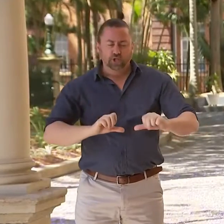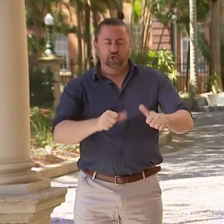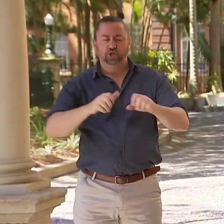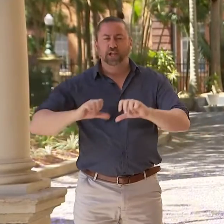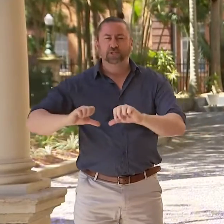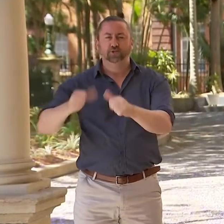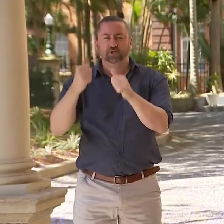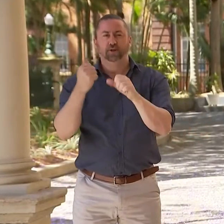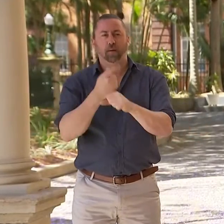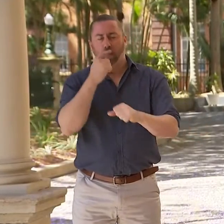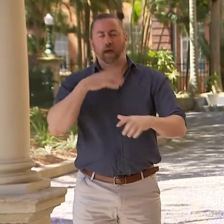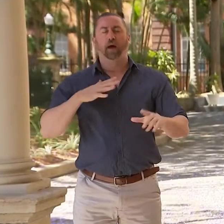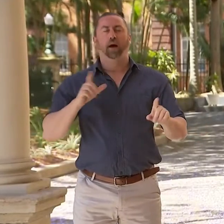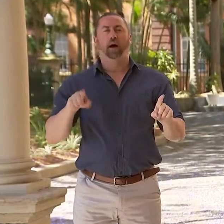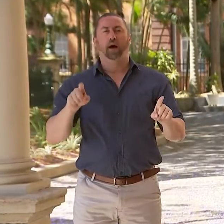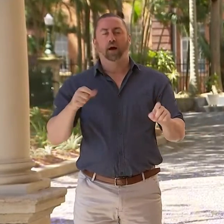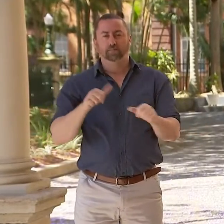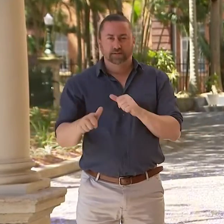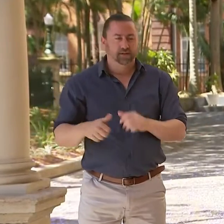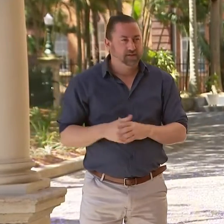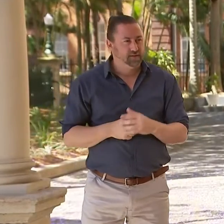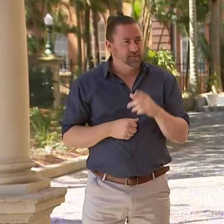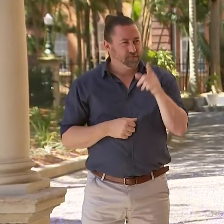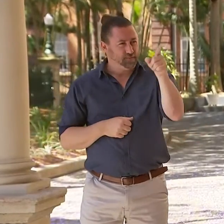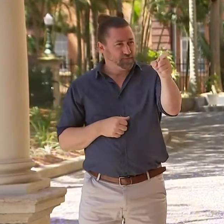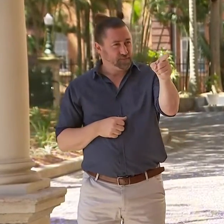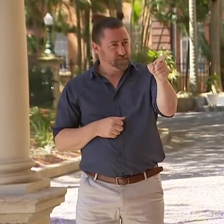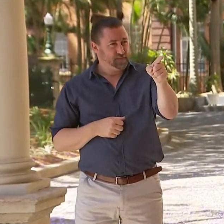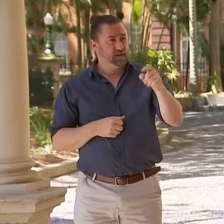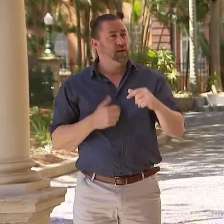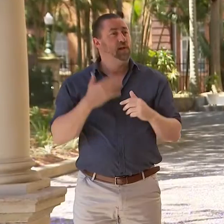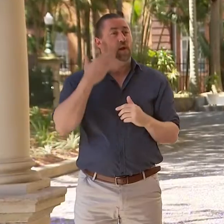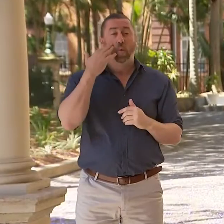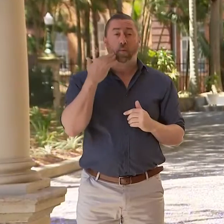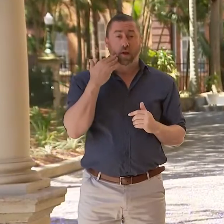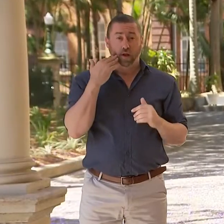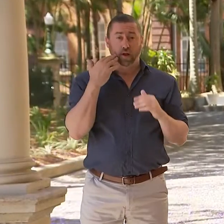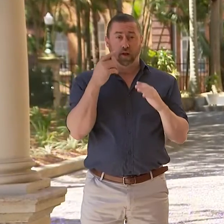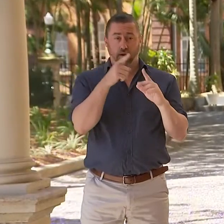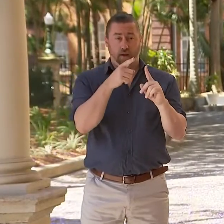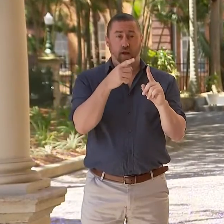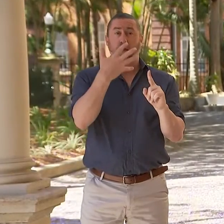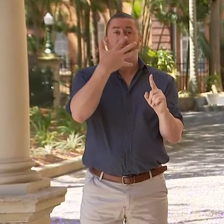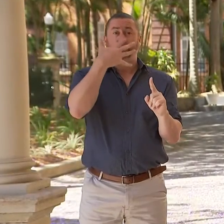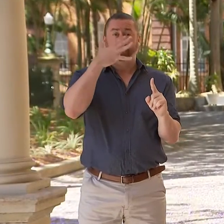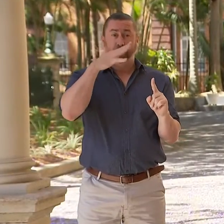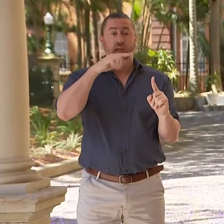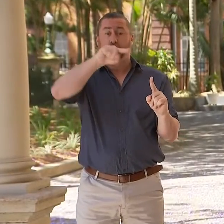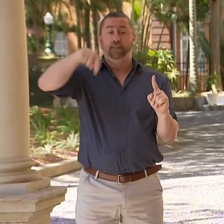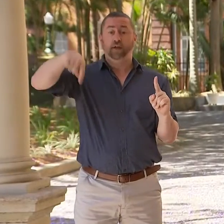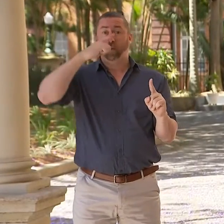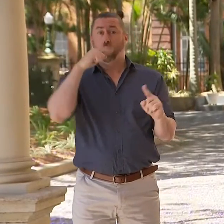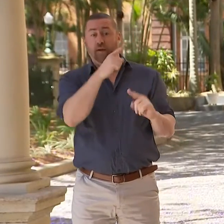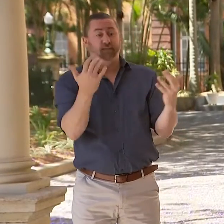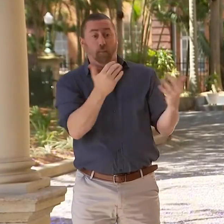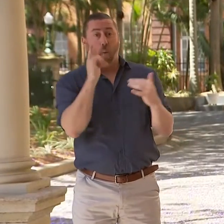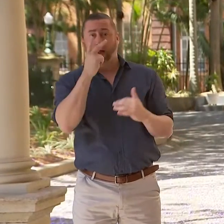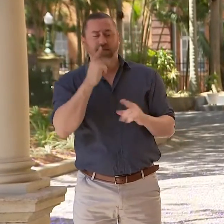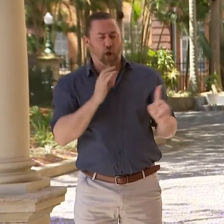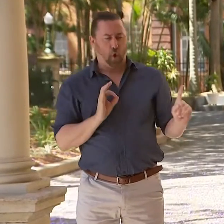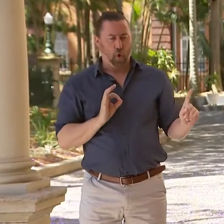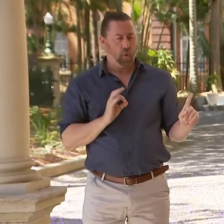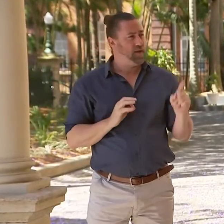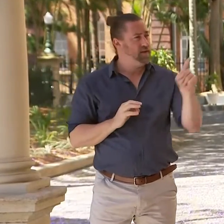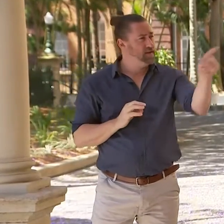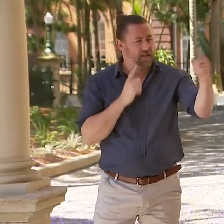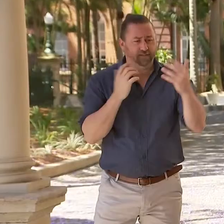she was. And just to be noted, so she, in her household members didn't go into the pool? No. Just on the